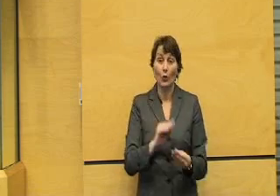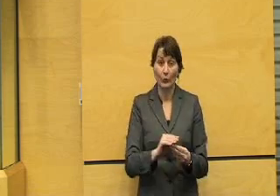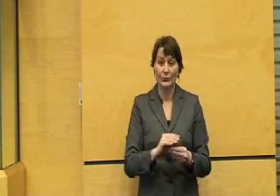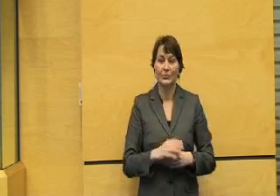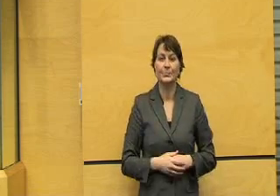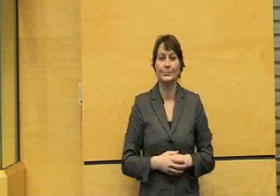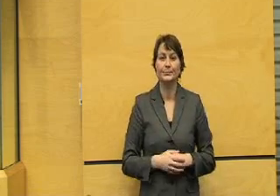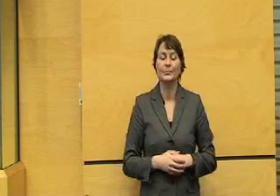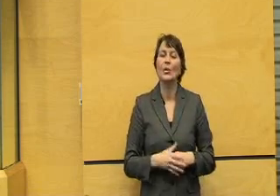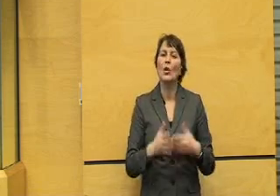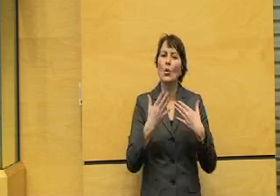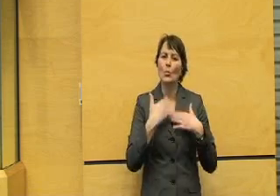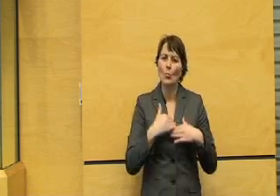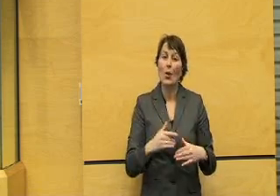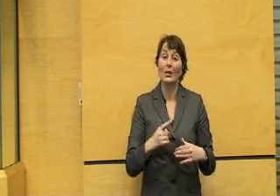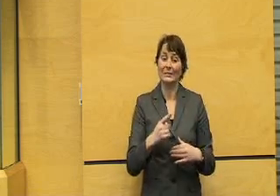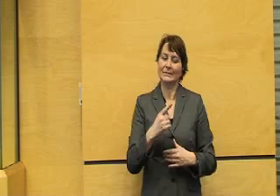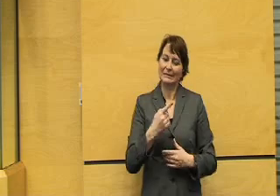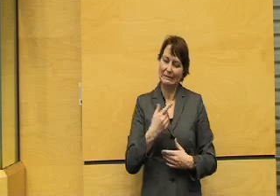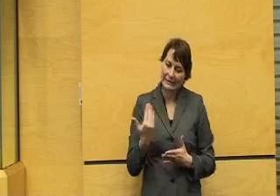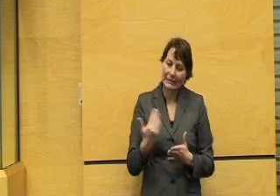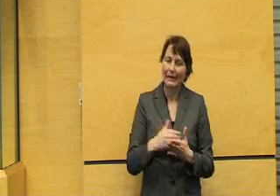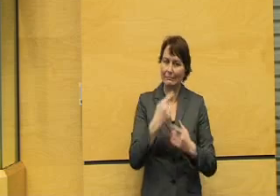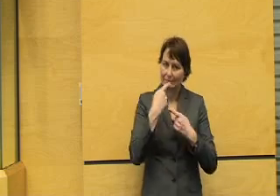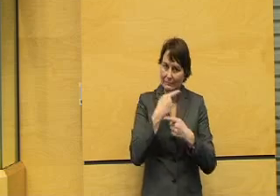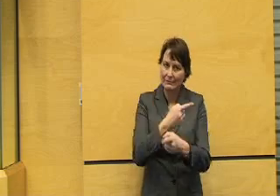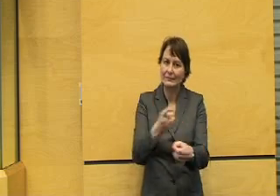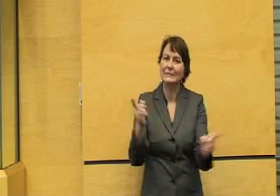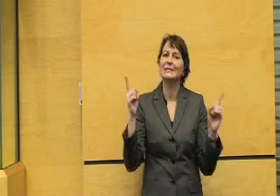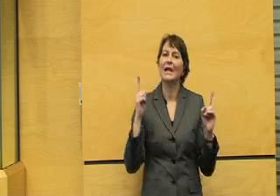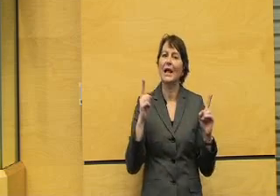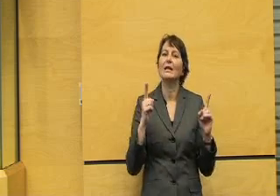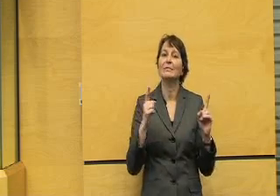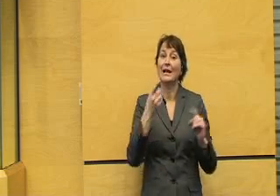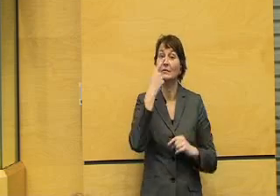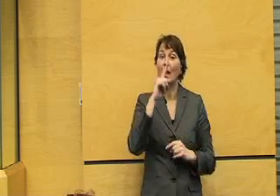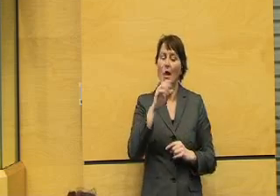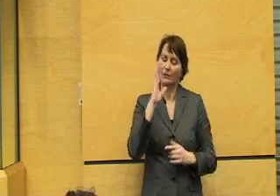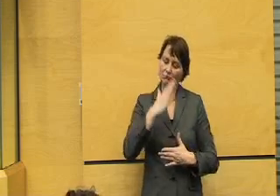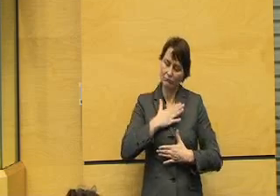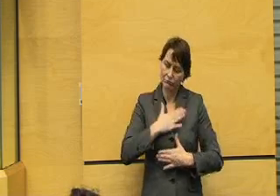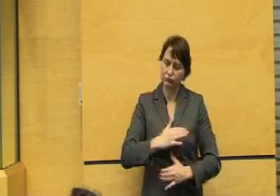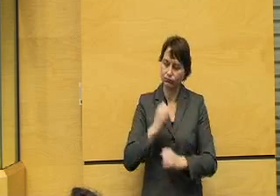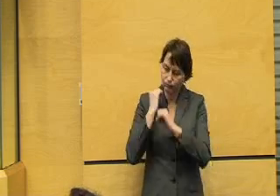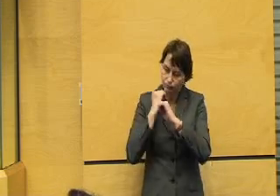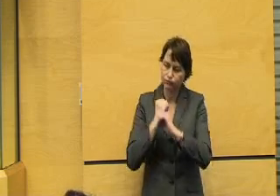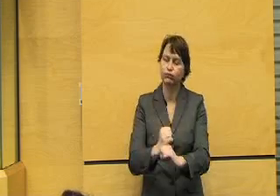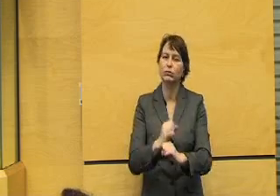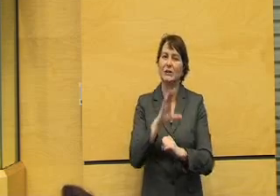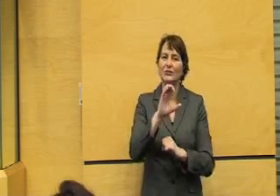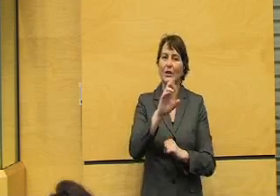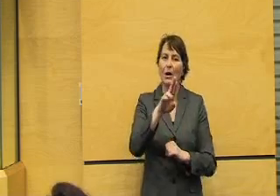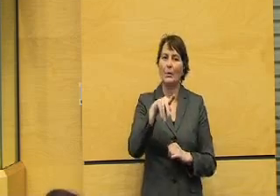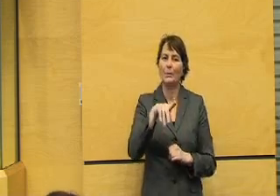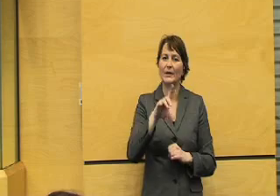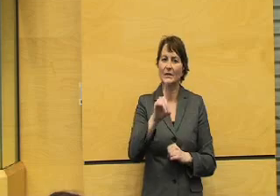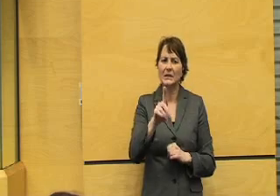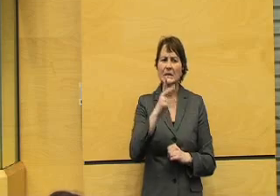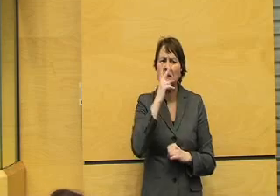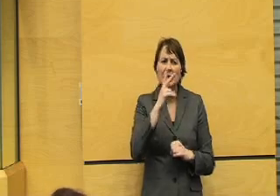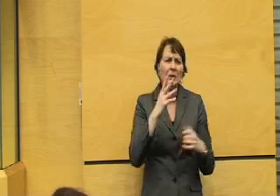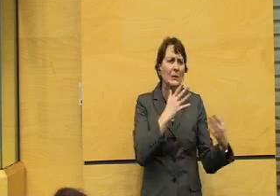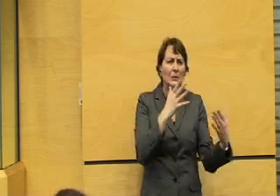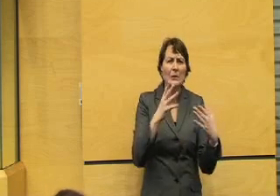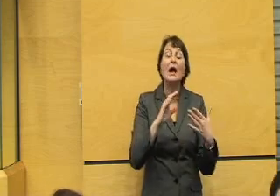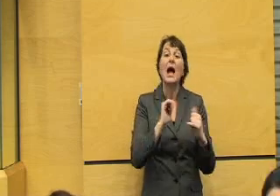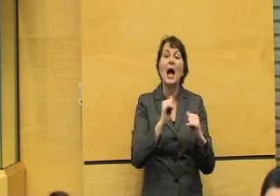to reaffirm Thailand's full commitment to the CRPD. We look forward to our dialogue on ways to overcome